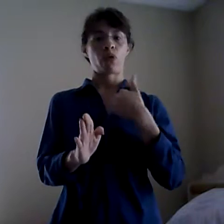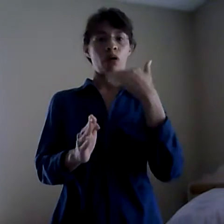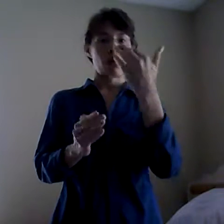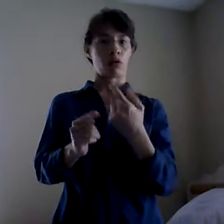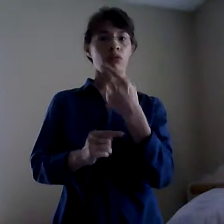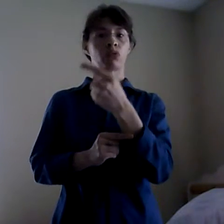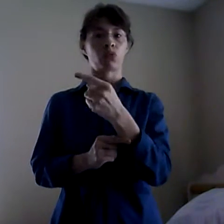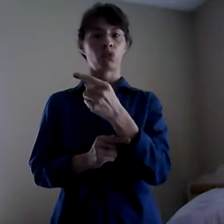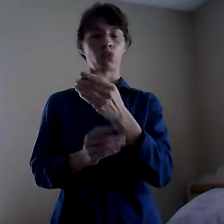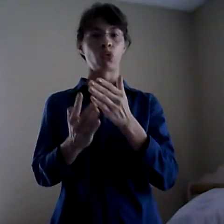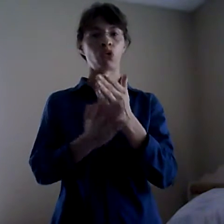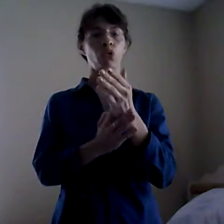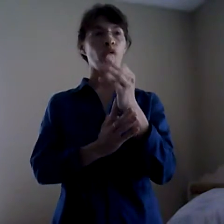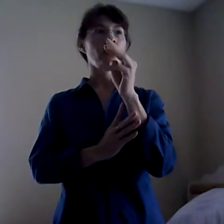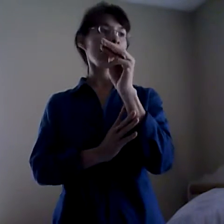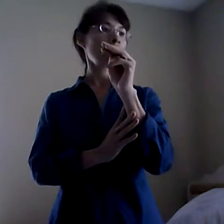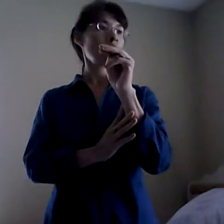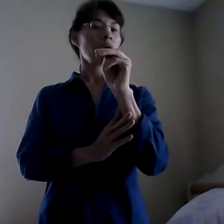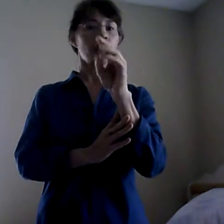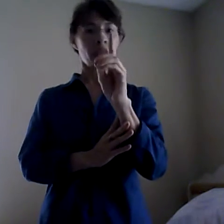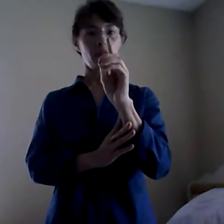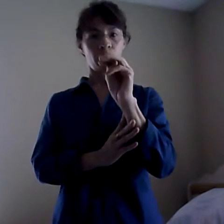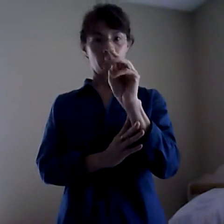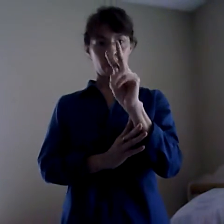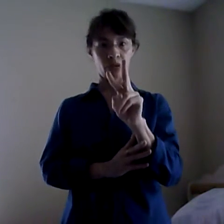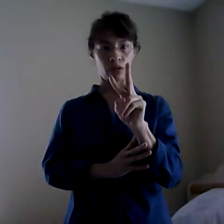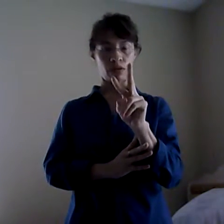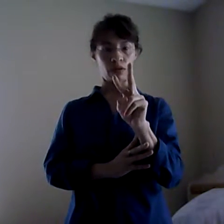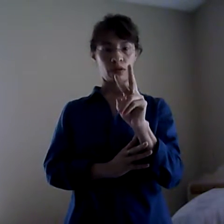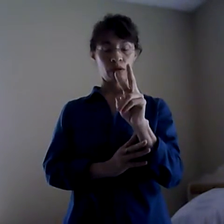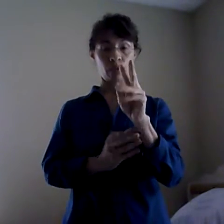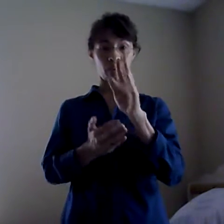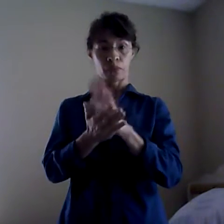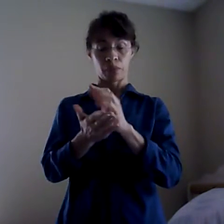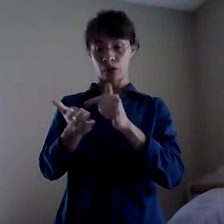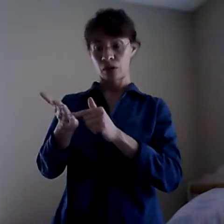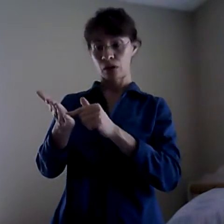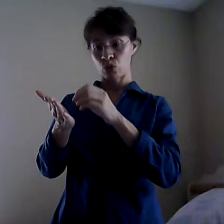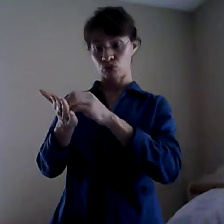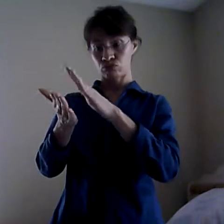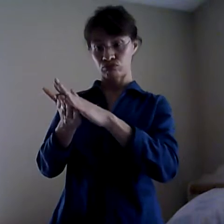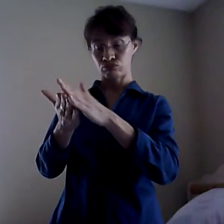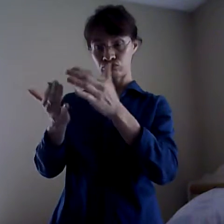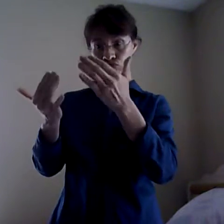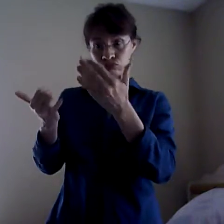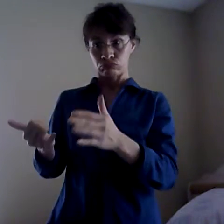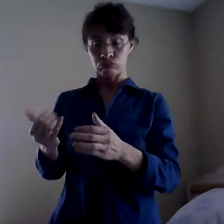this out, and then any questions that you have, let me know. And